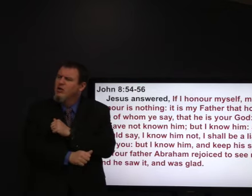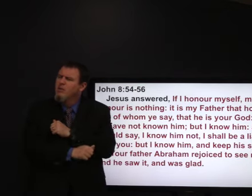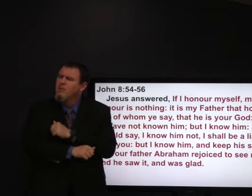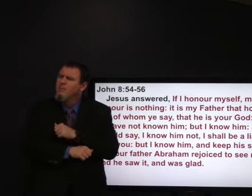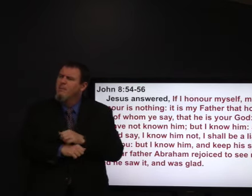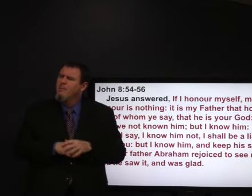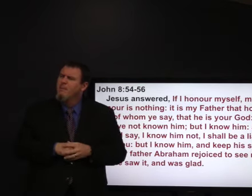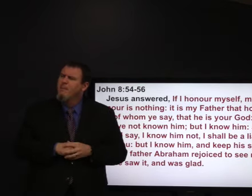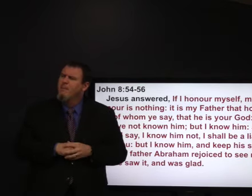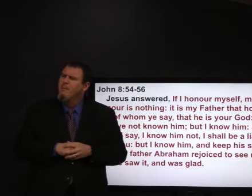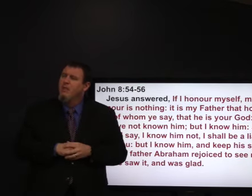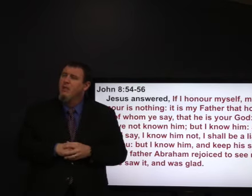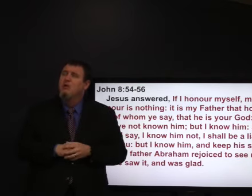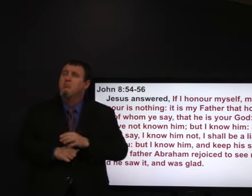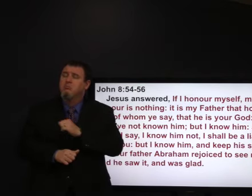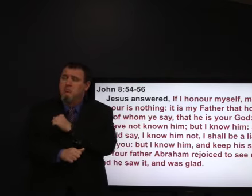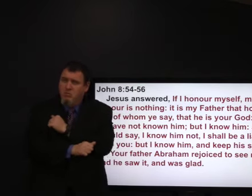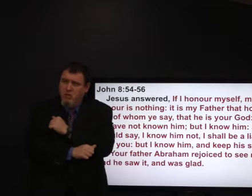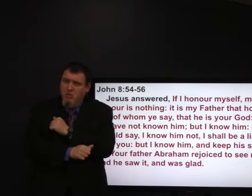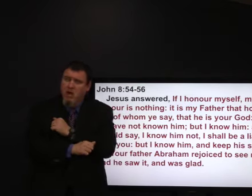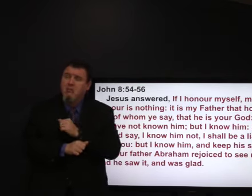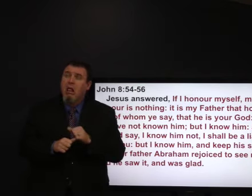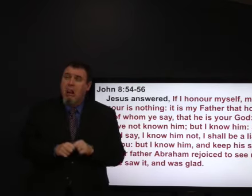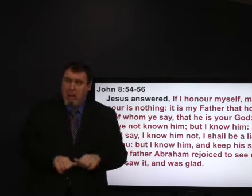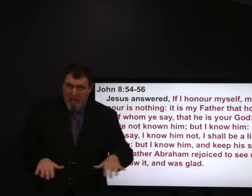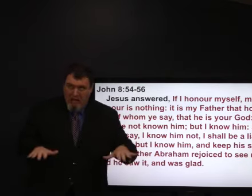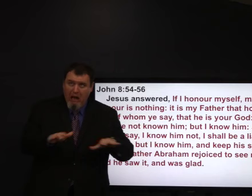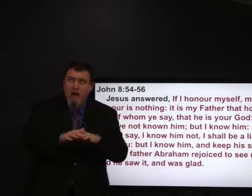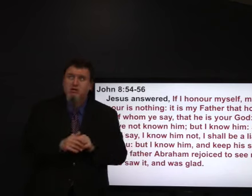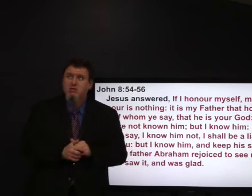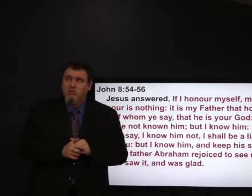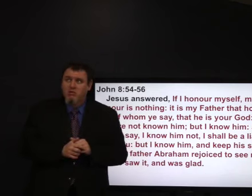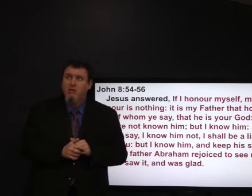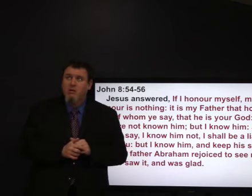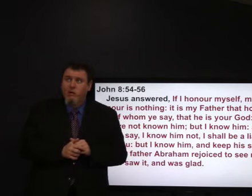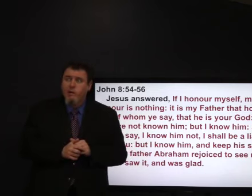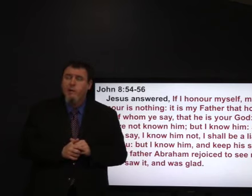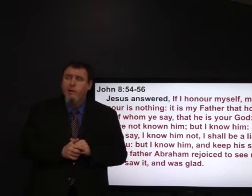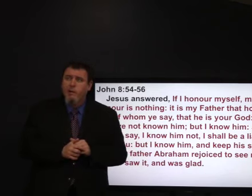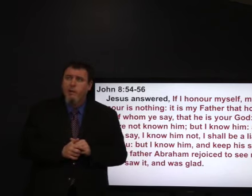What was God's promise to Abraham? He promised him the land